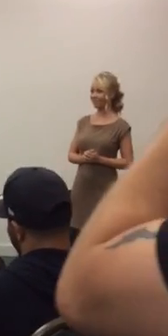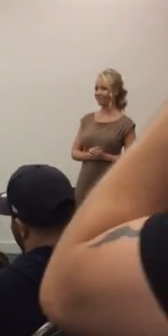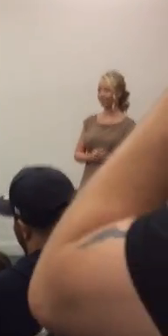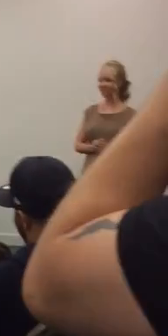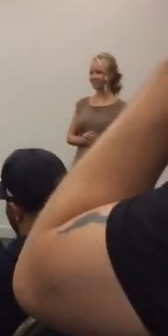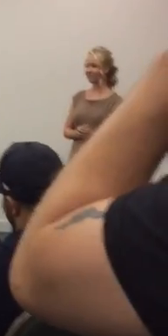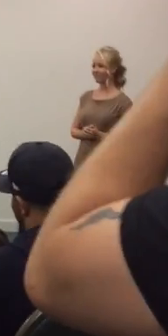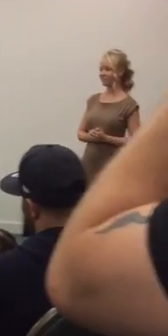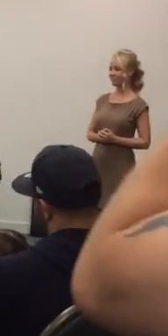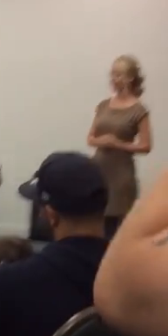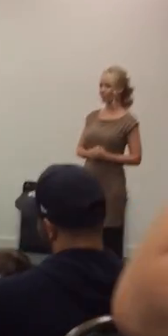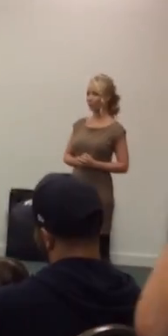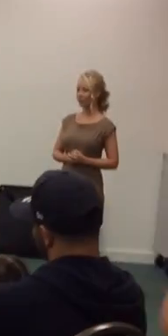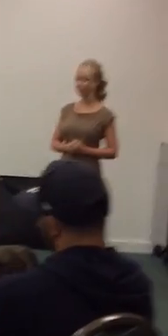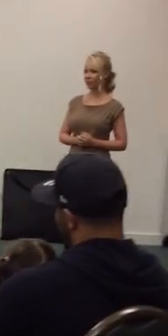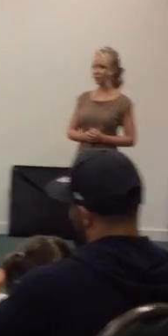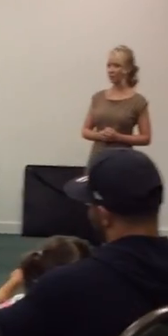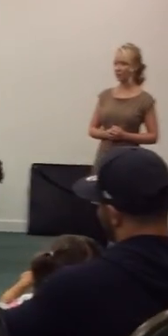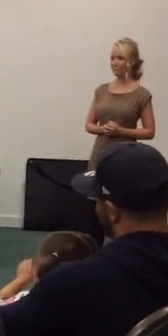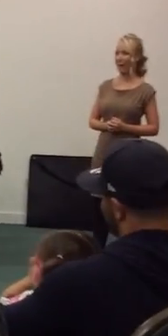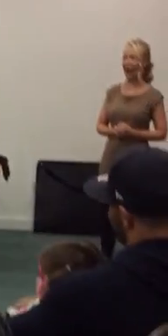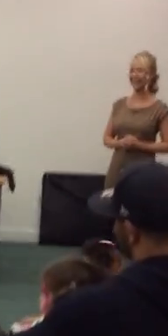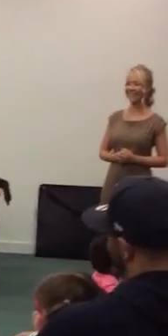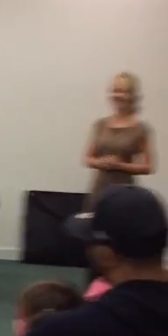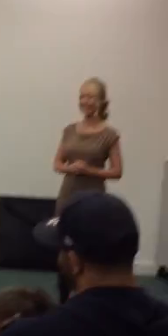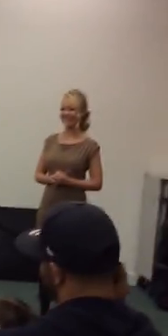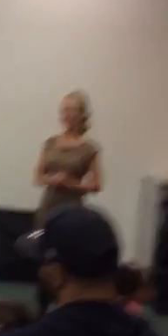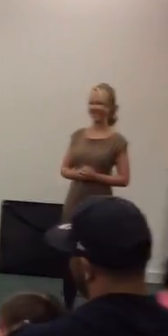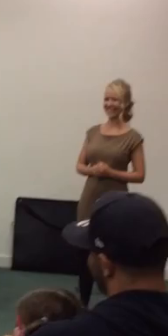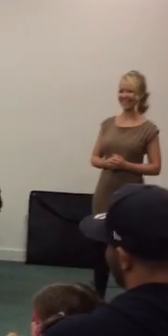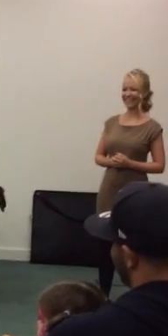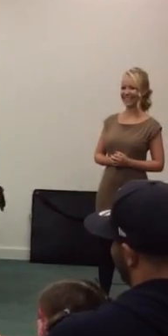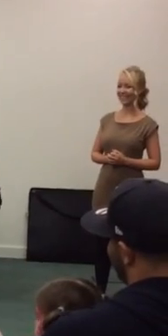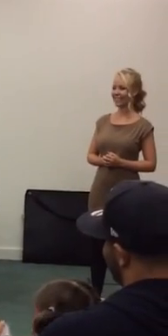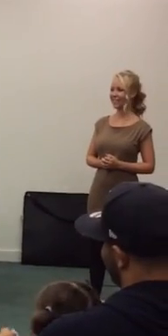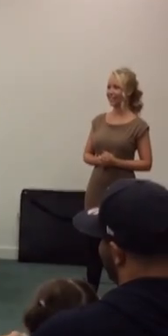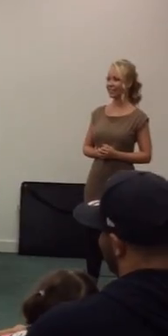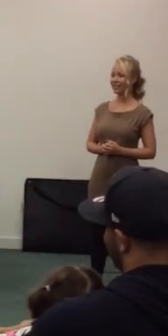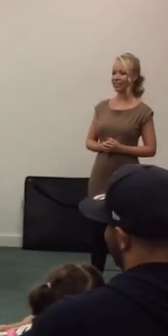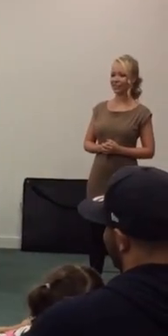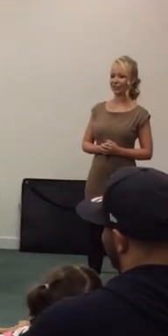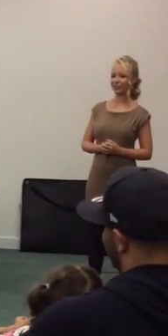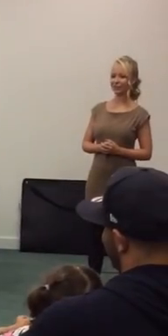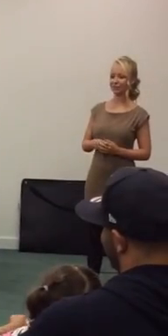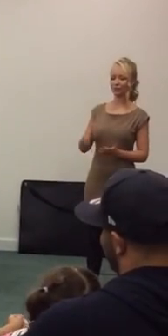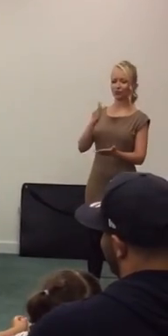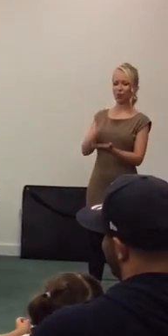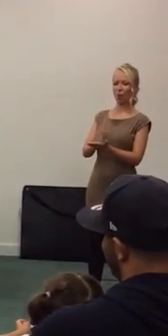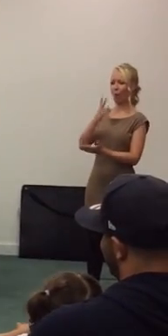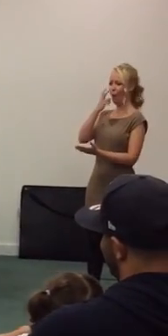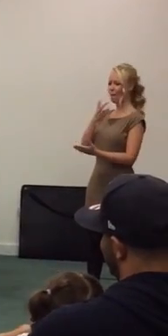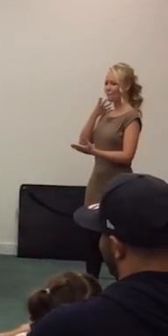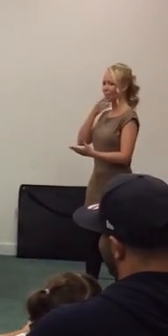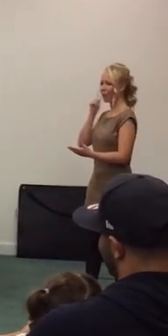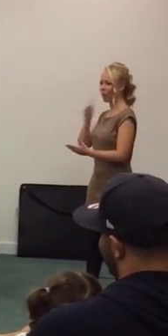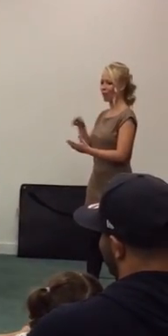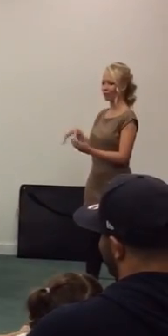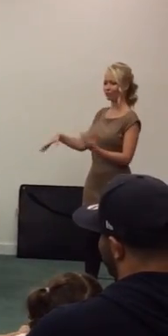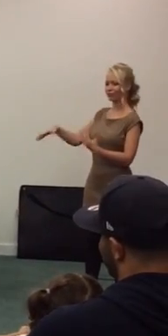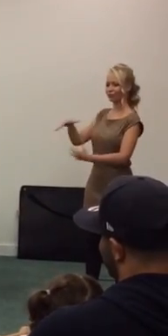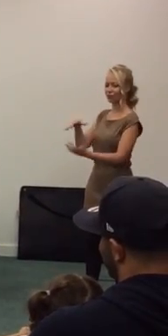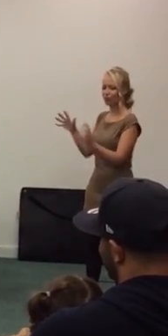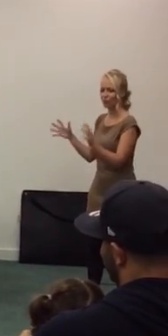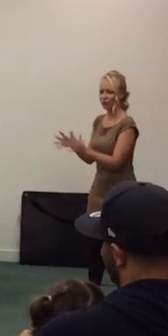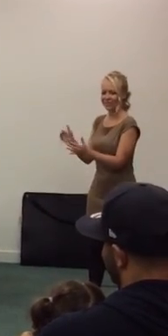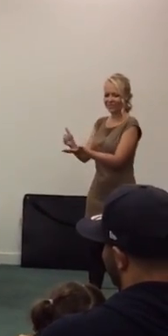from Toddler. Harry, you're on. He ensured that older people were safe and secure and